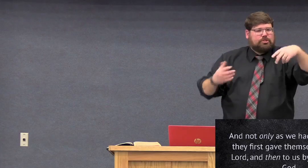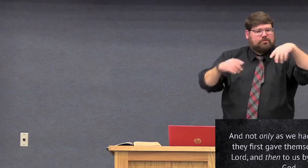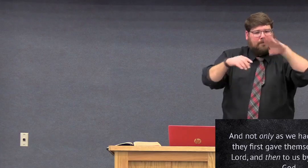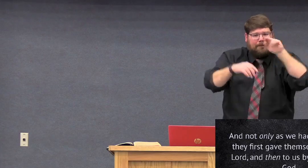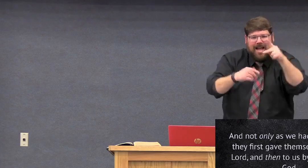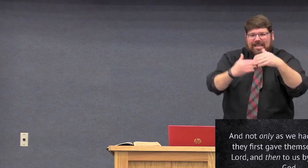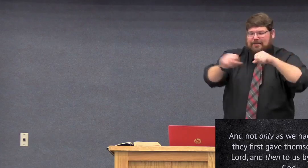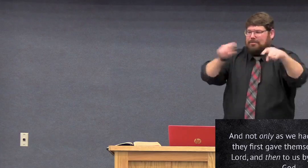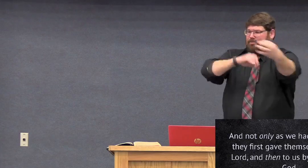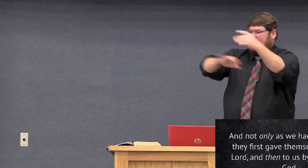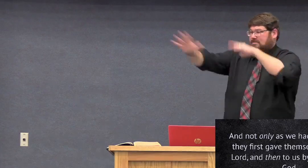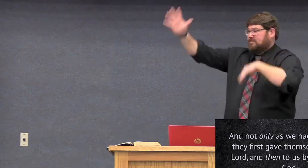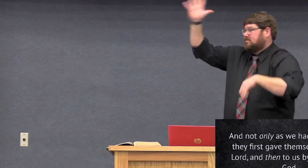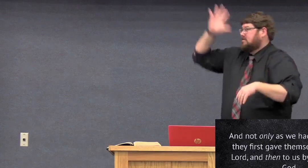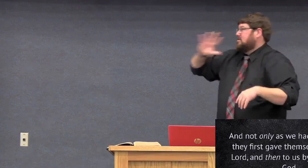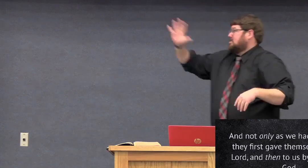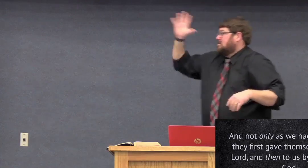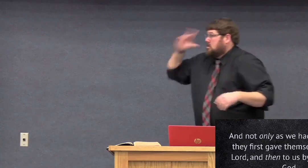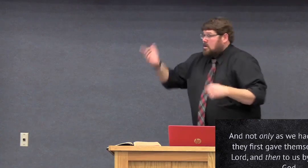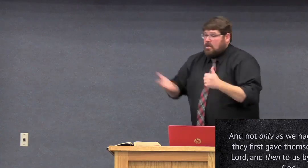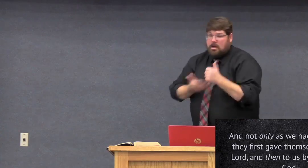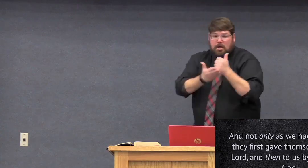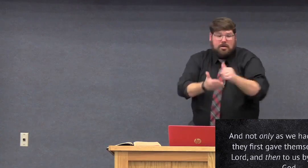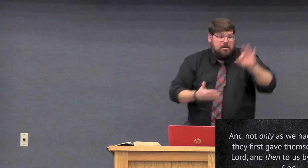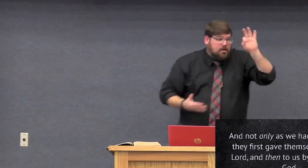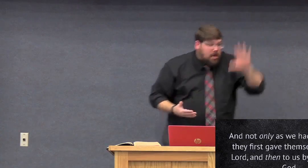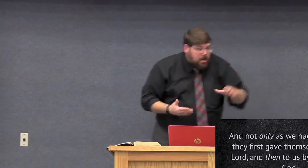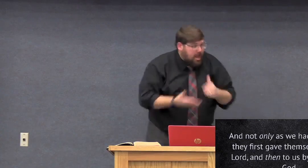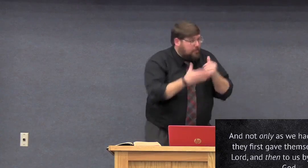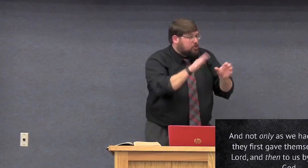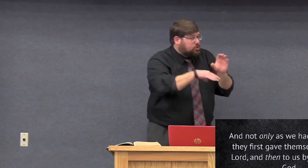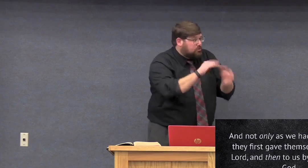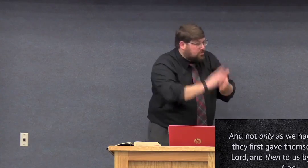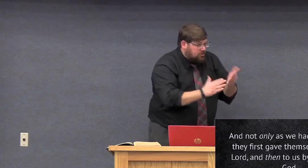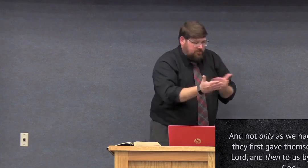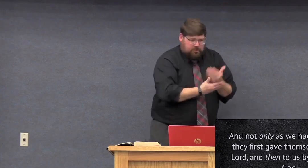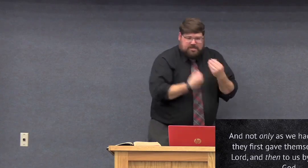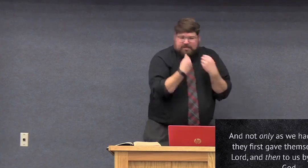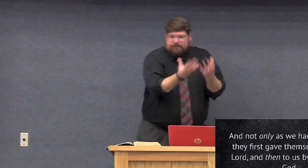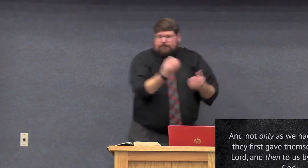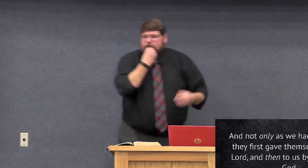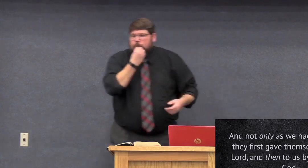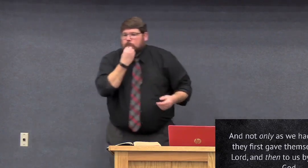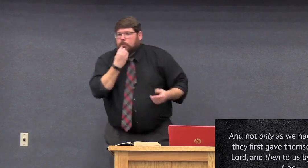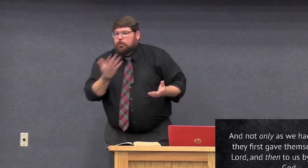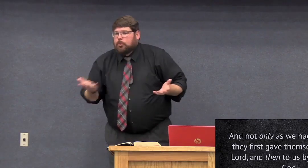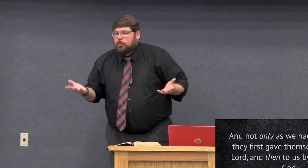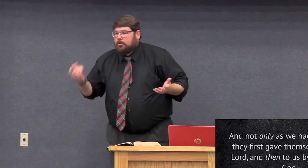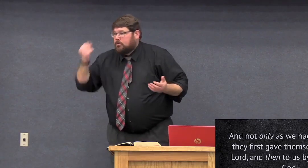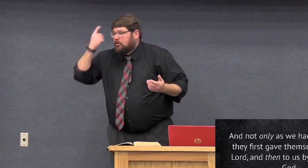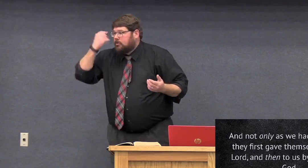easily. You know, we didn't have as much. Today we have cash and banks all around. And so maybe often they would give food